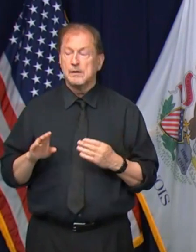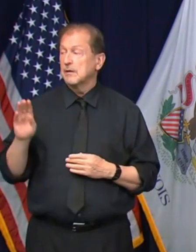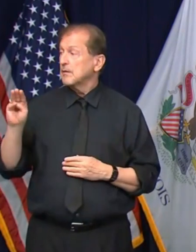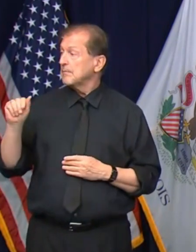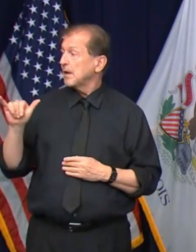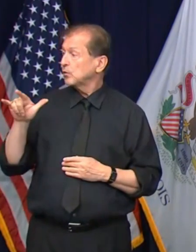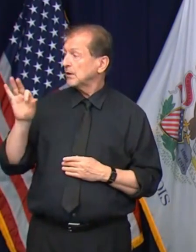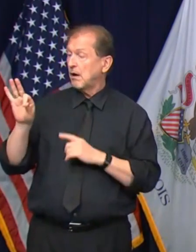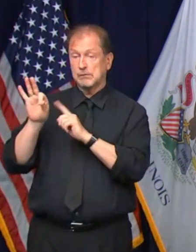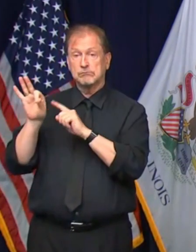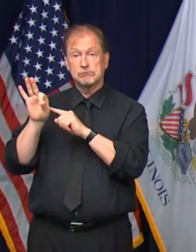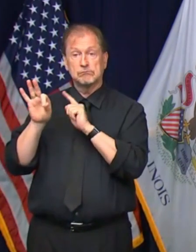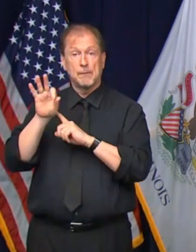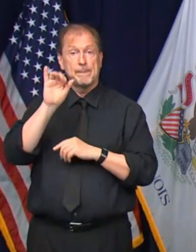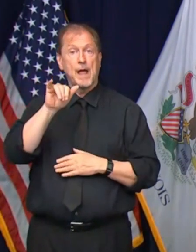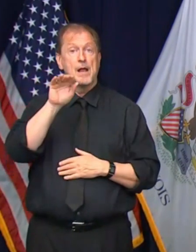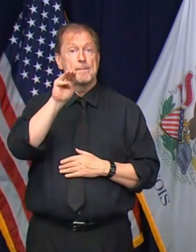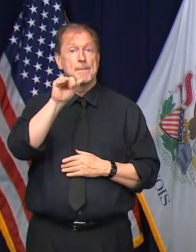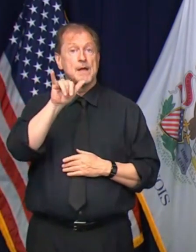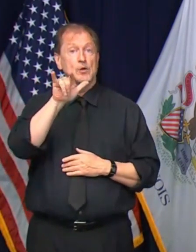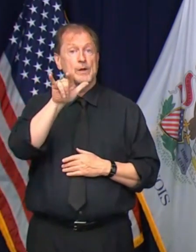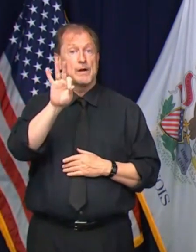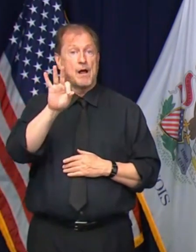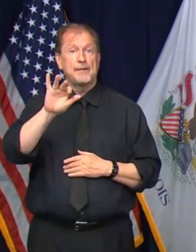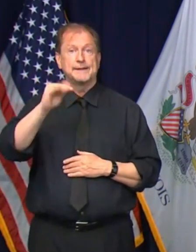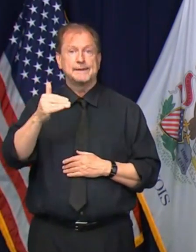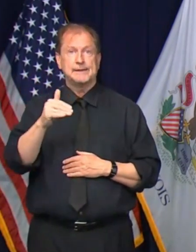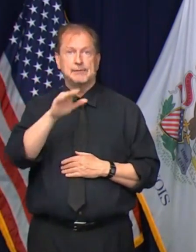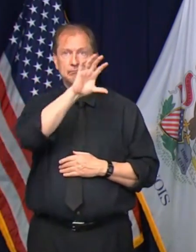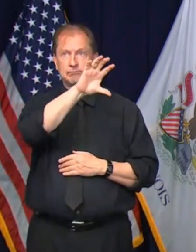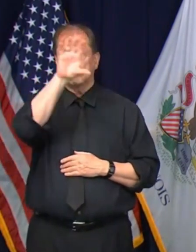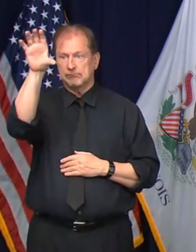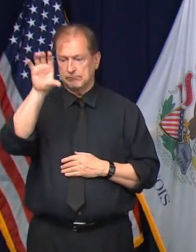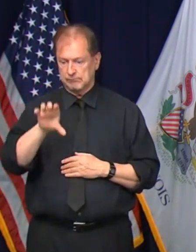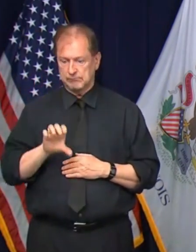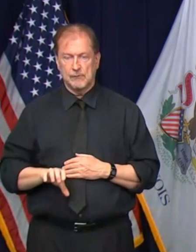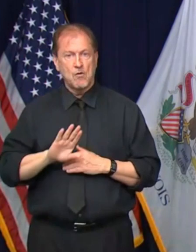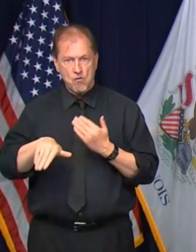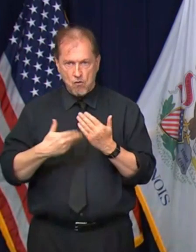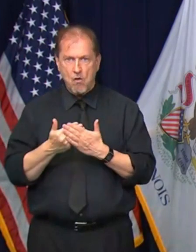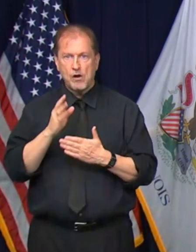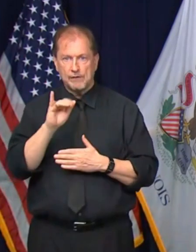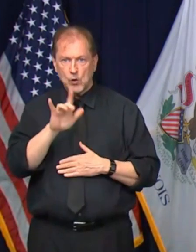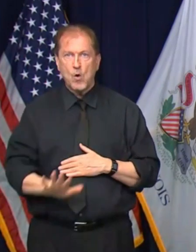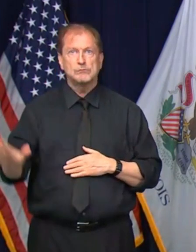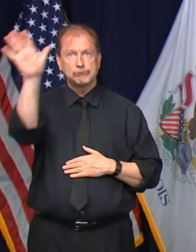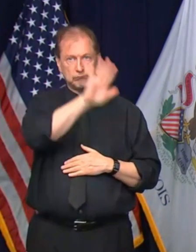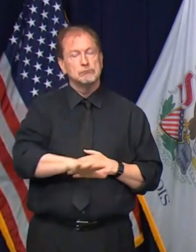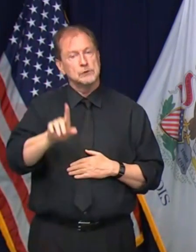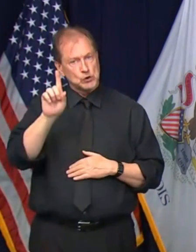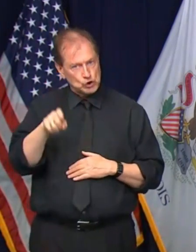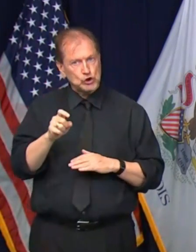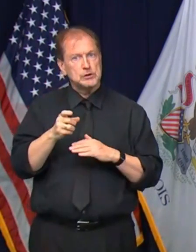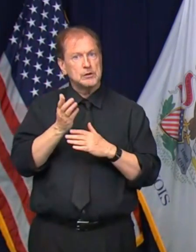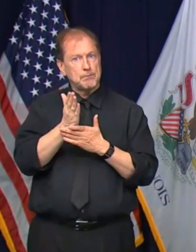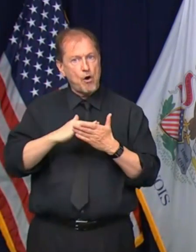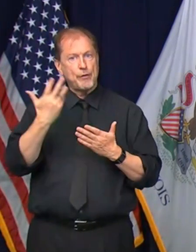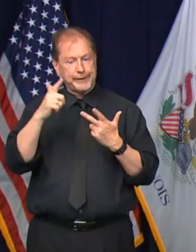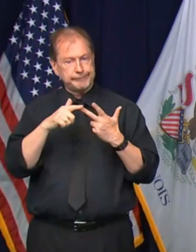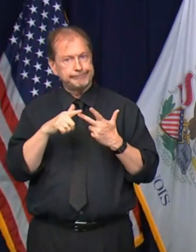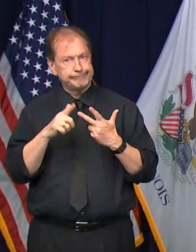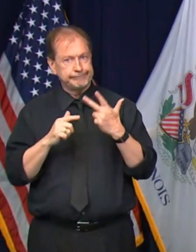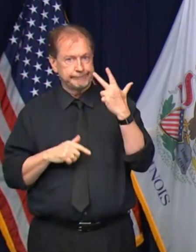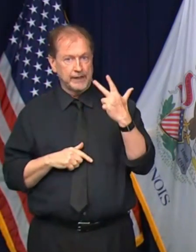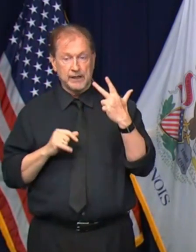29th is the date. If all 4 regions, it look like they're on track, and again, barring some catastrophe in the next 4 days,